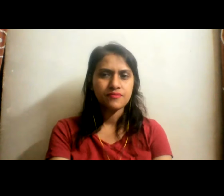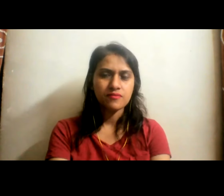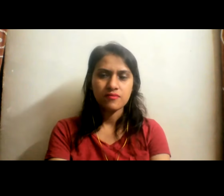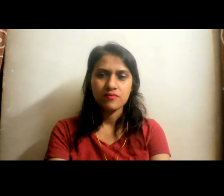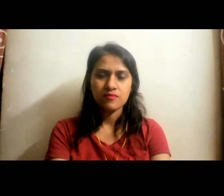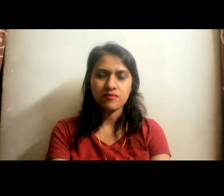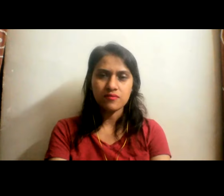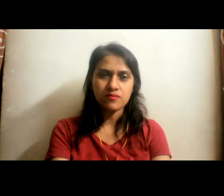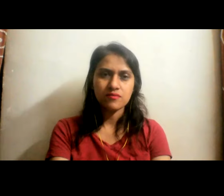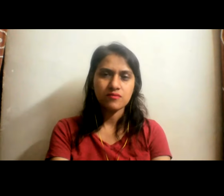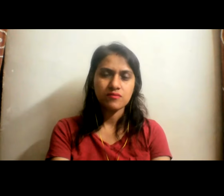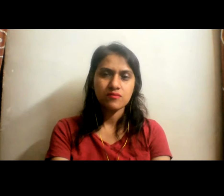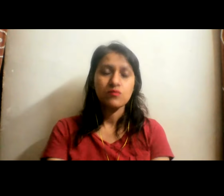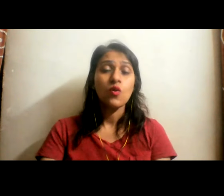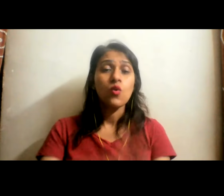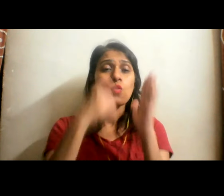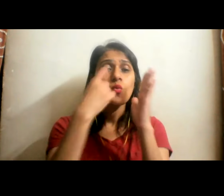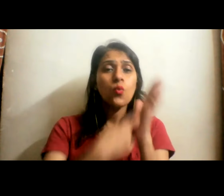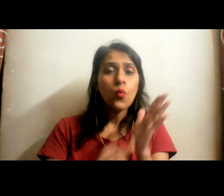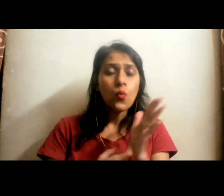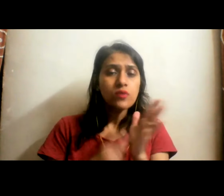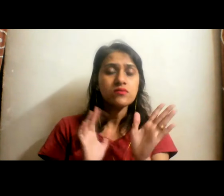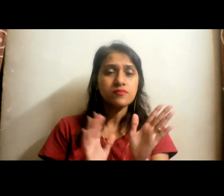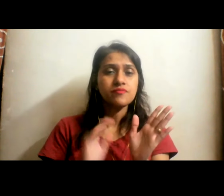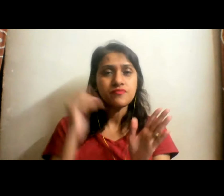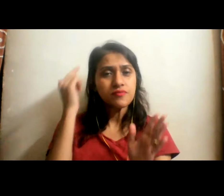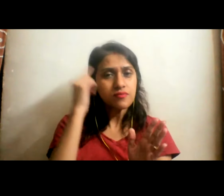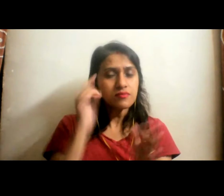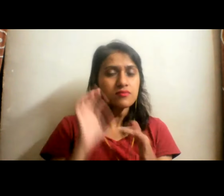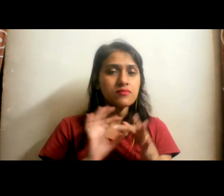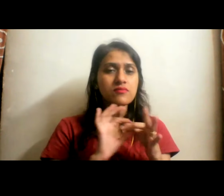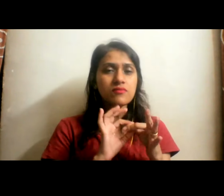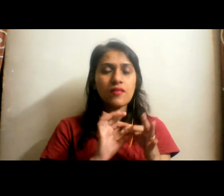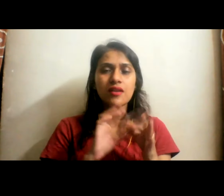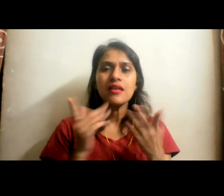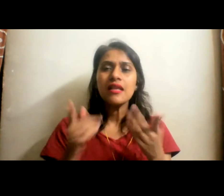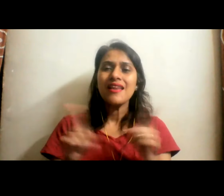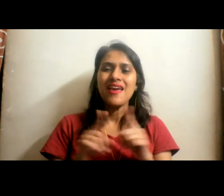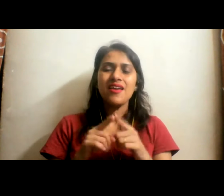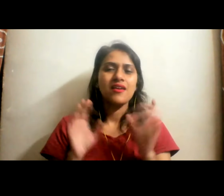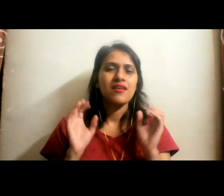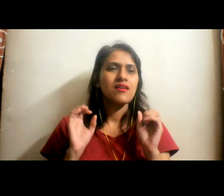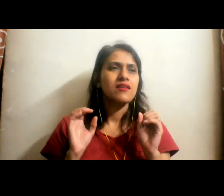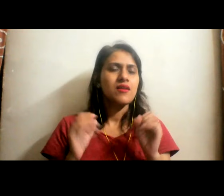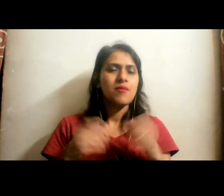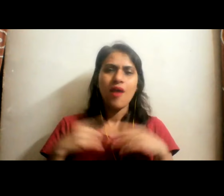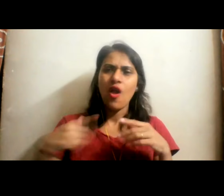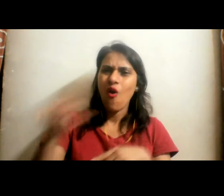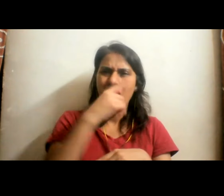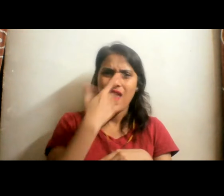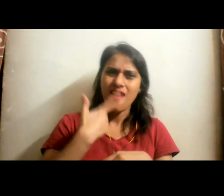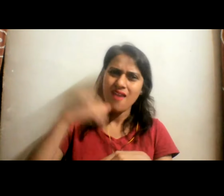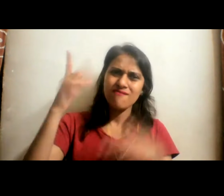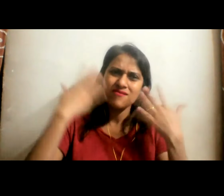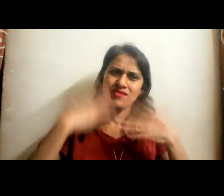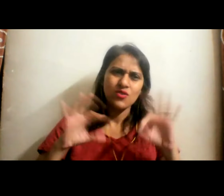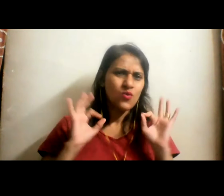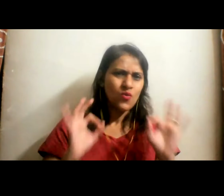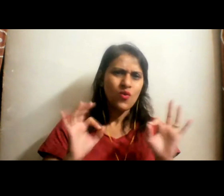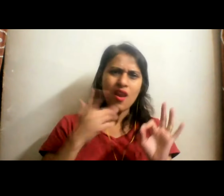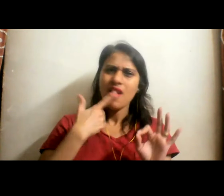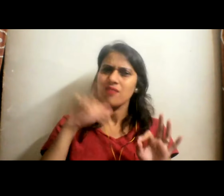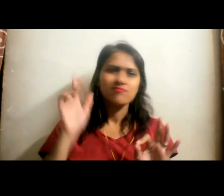dilemma was the idea of, first of all, temporarily abled bodies. That all of us, in one way or